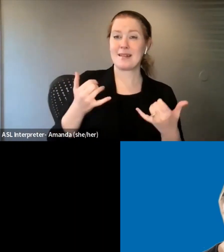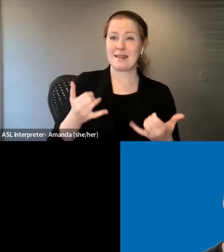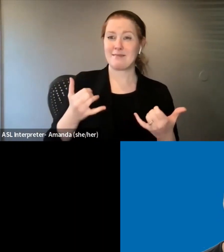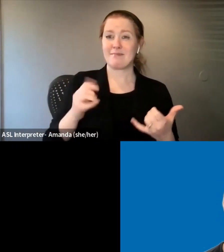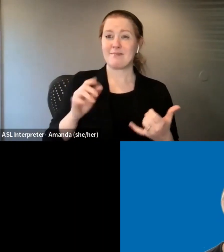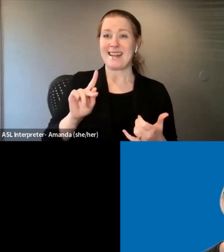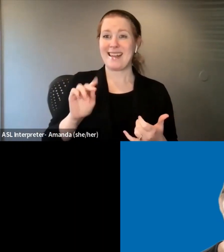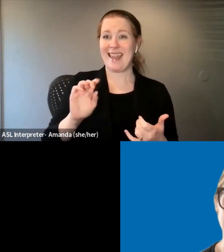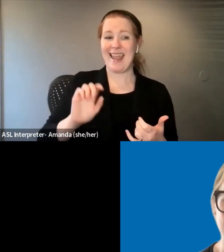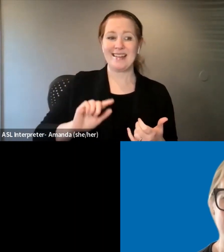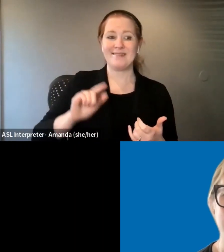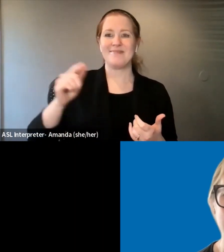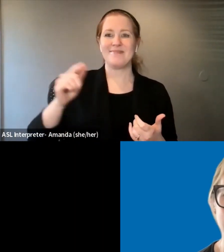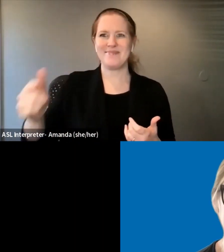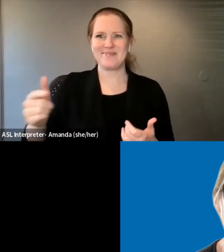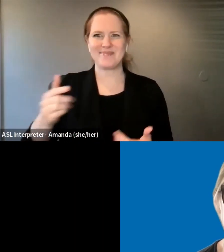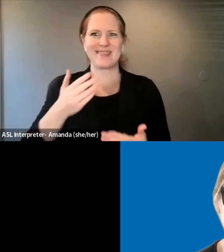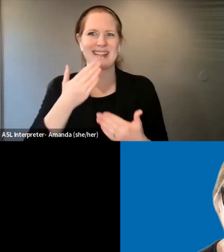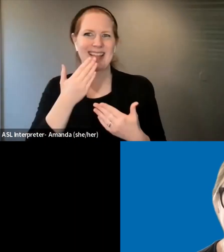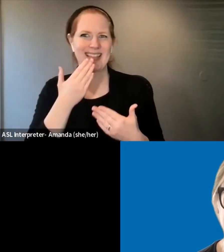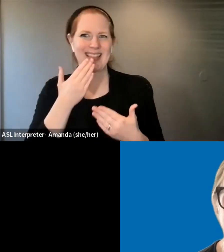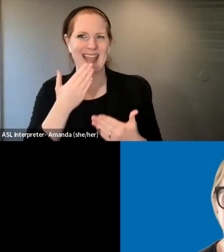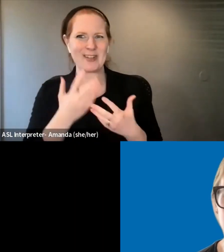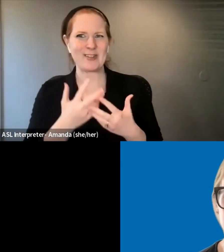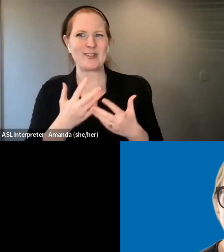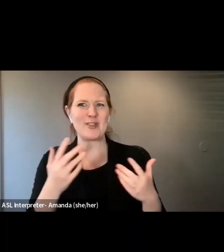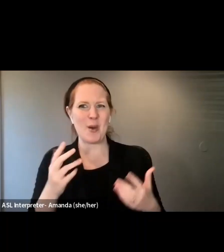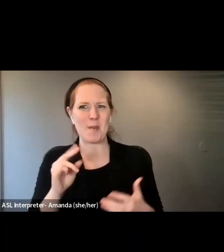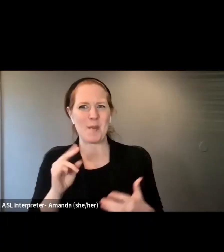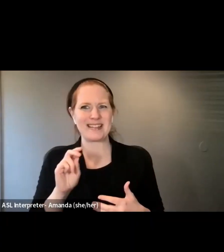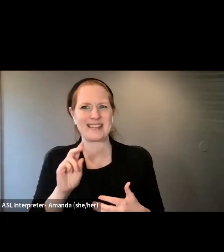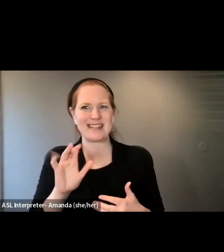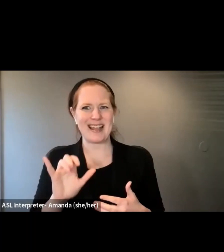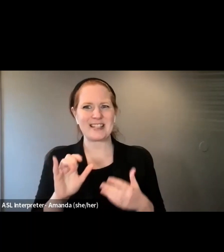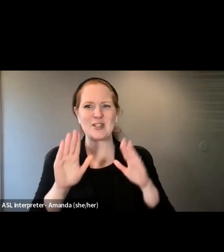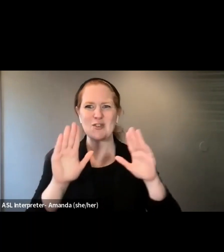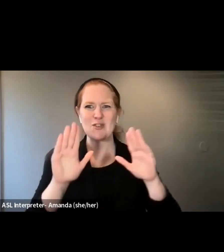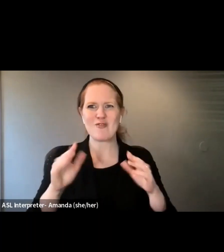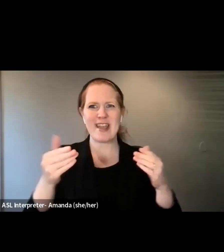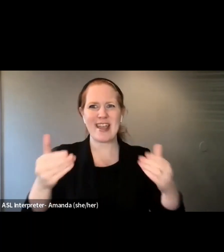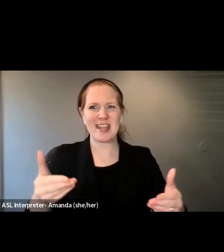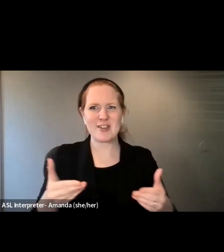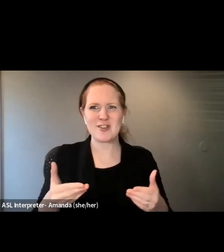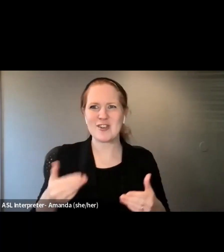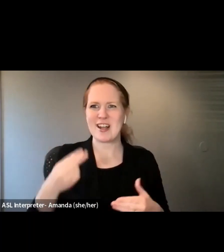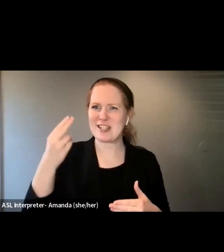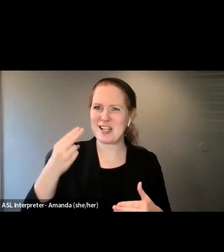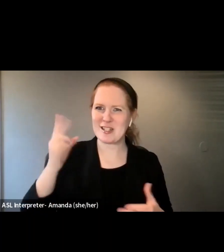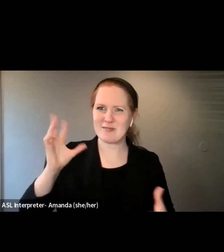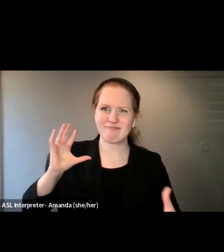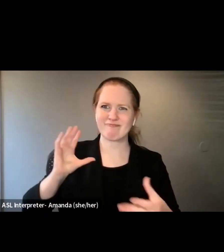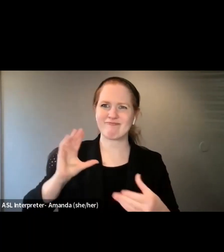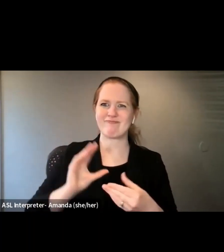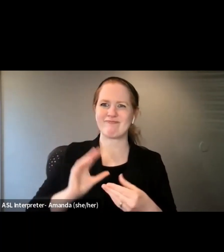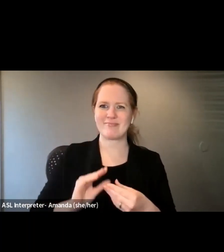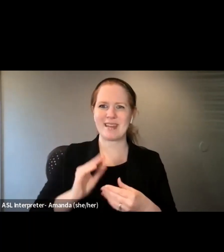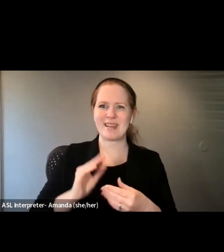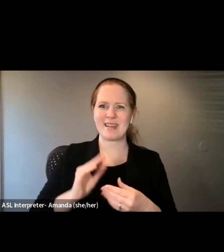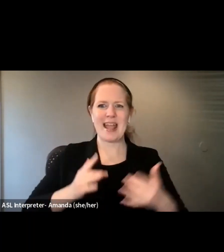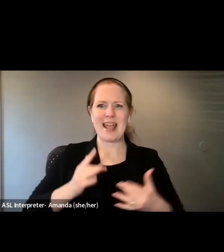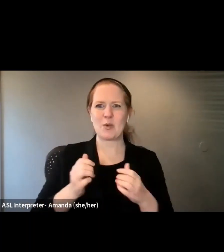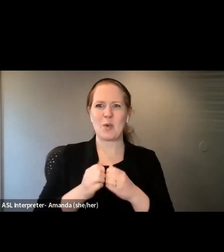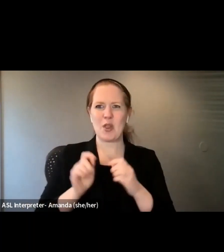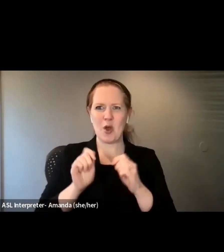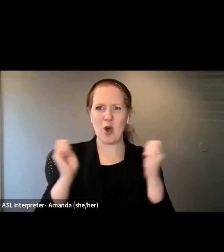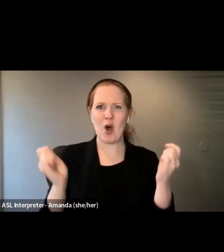you. Well, thank you so much, Nancy, for that great introduction and history. I'm really excited to be on with all of you